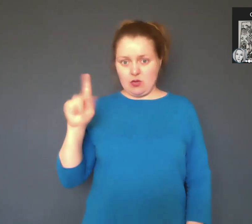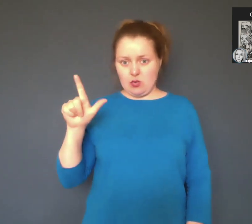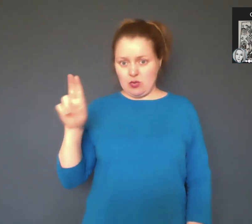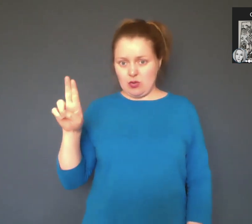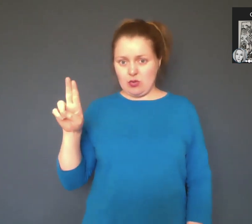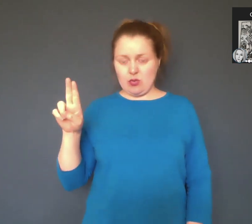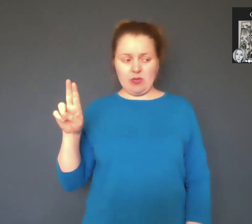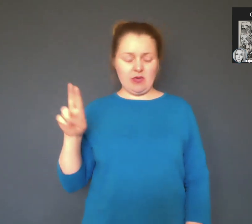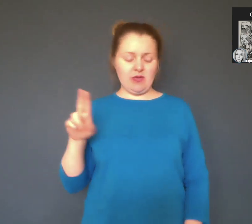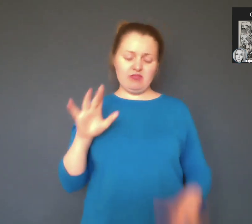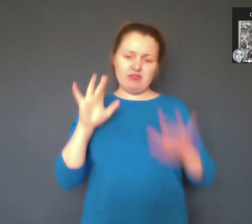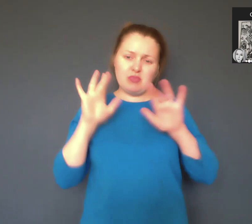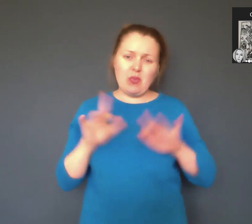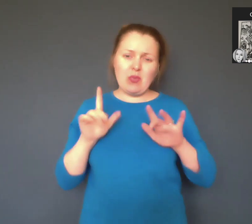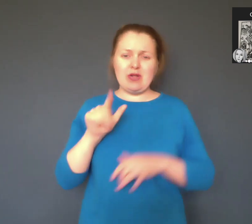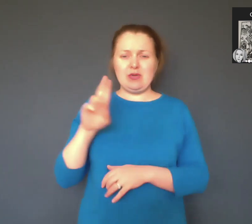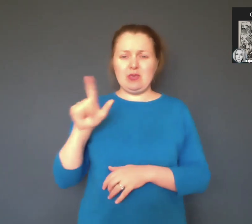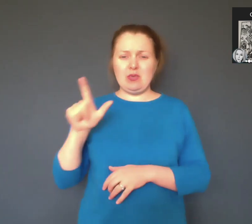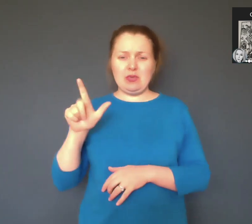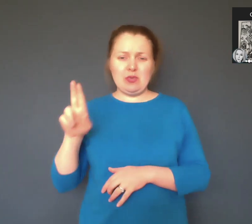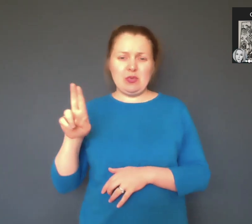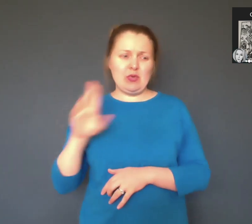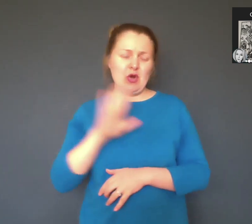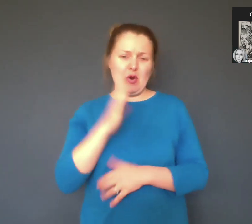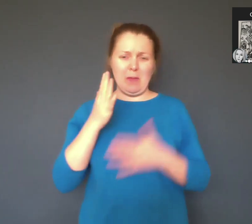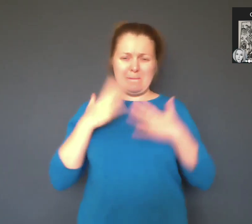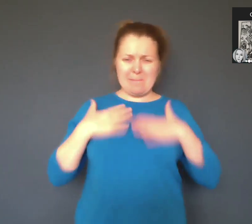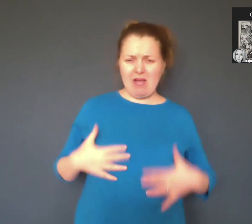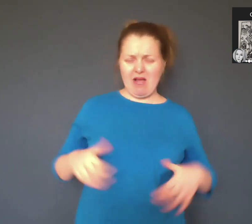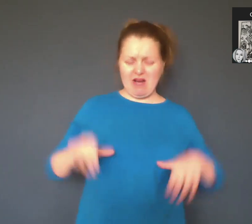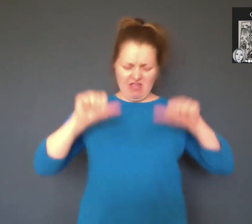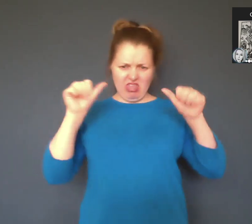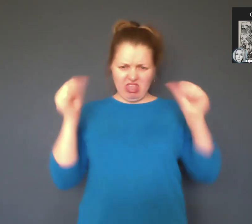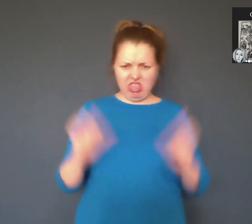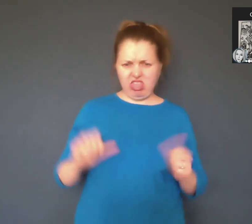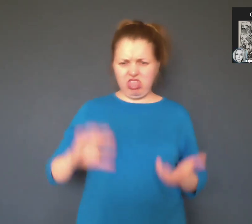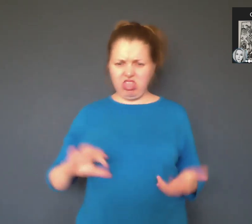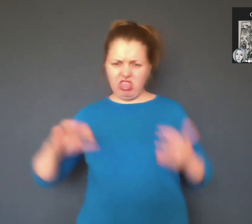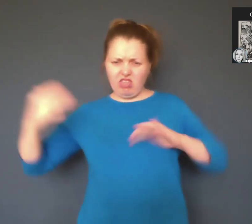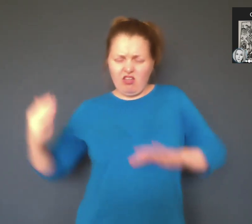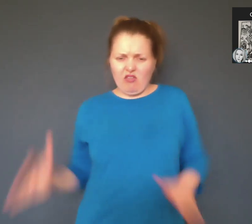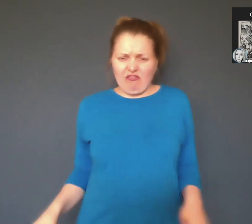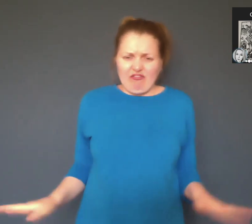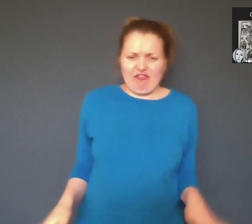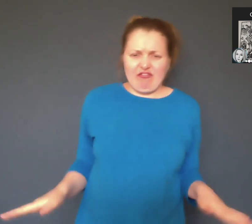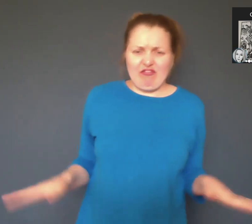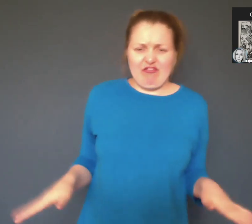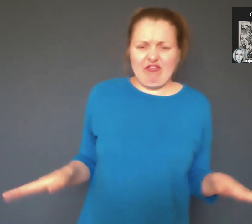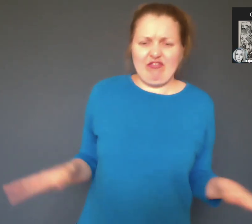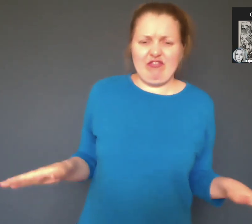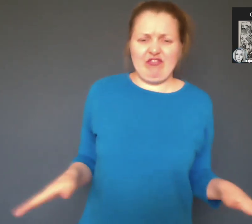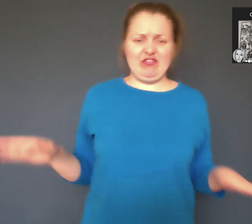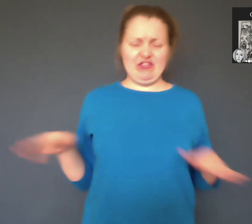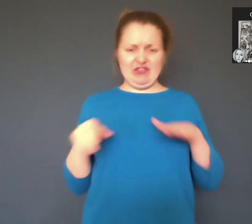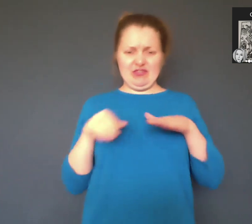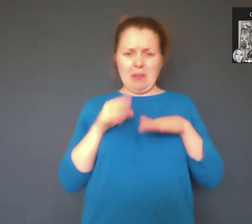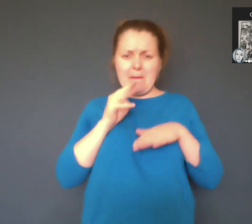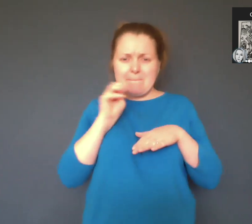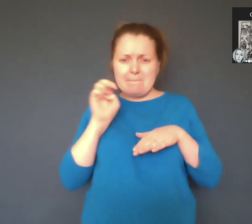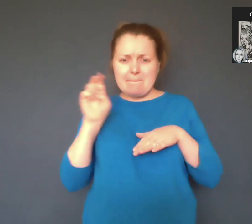animals she dredged up from the mud. The thought of her unhappiness was unbearable. How could he ever